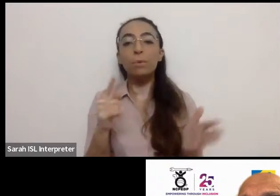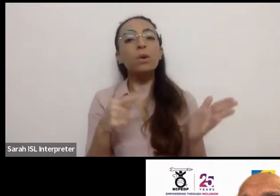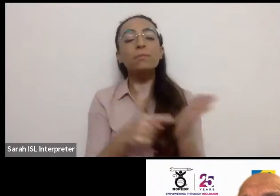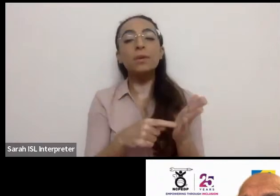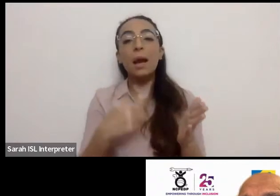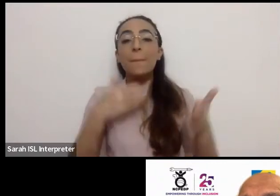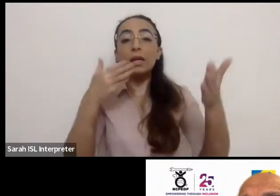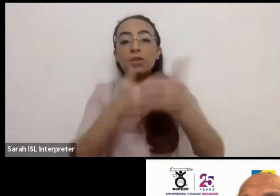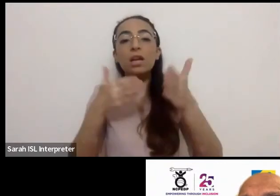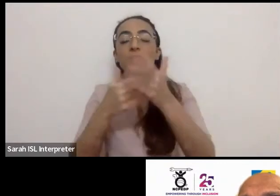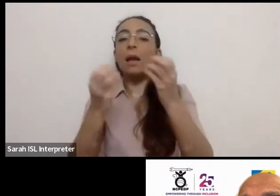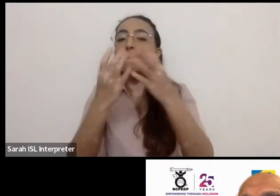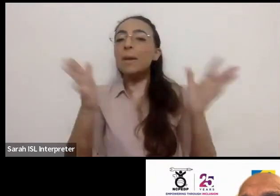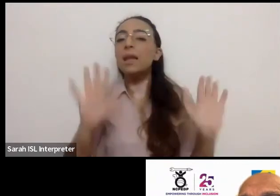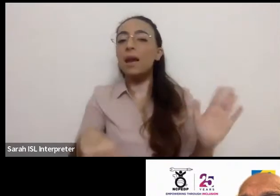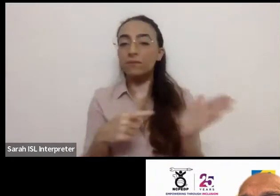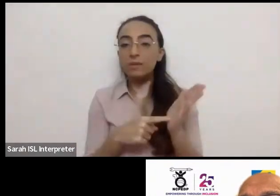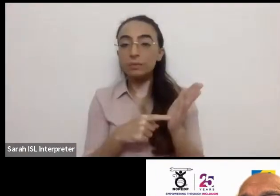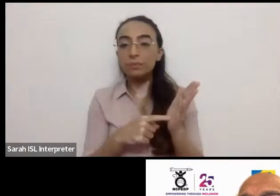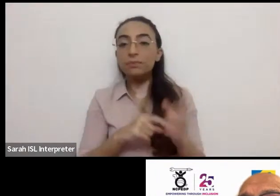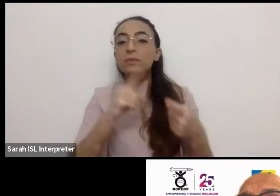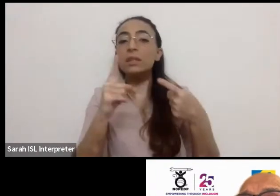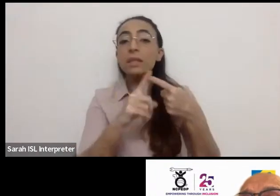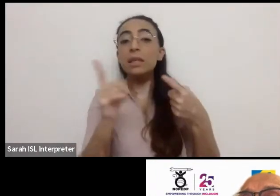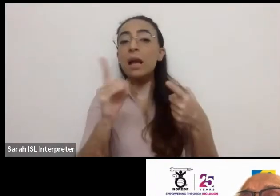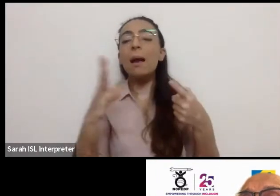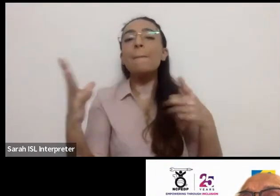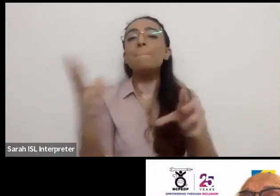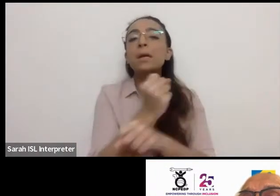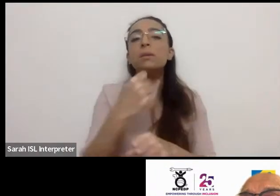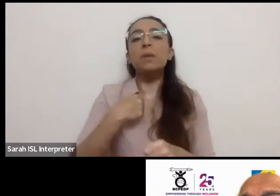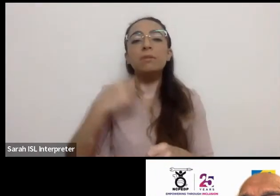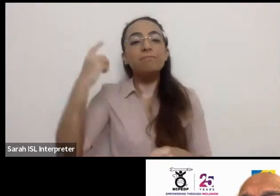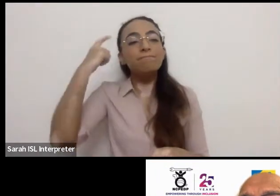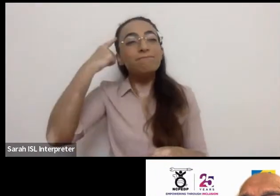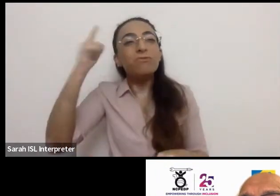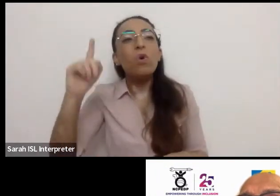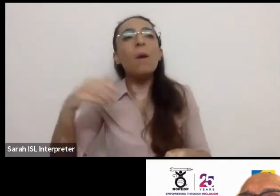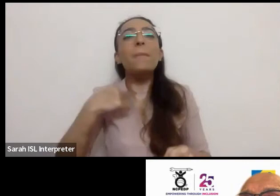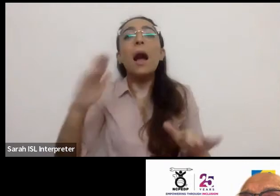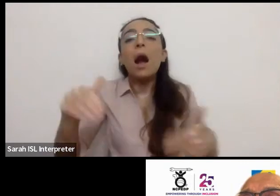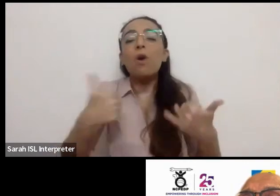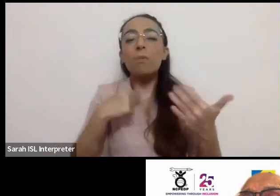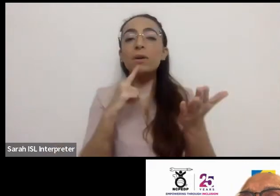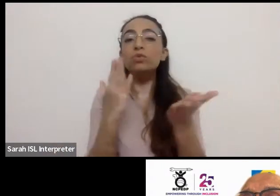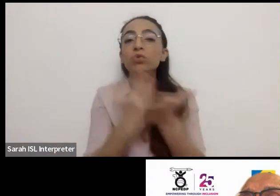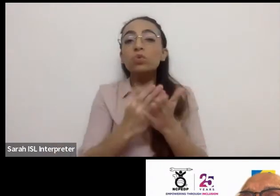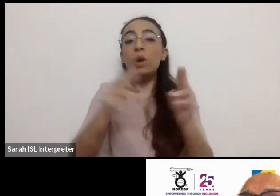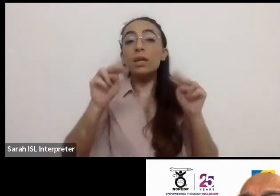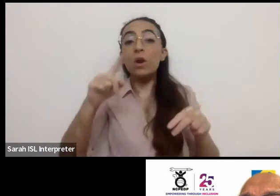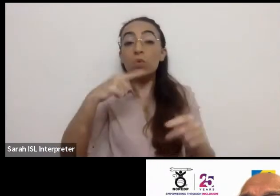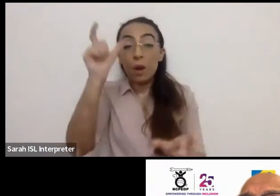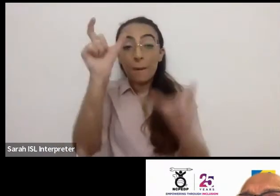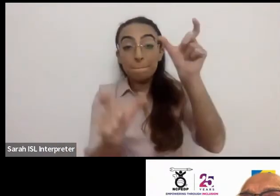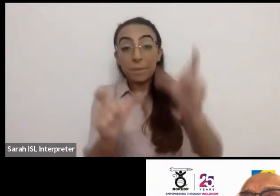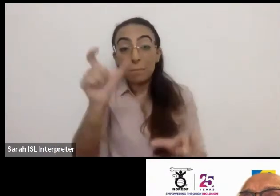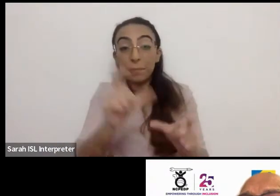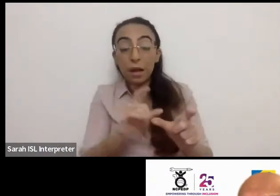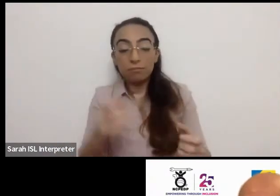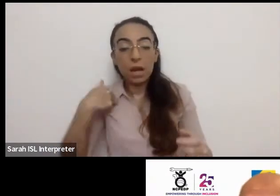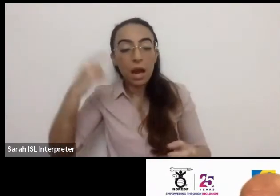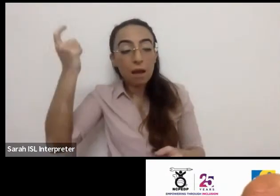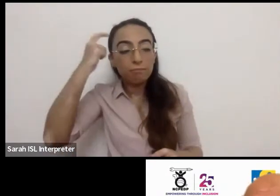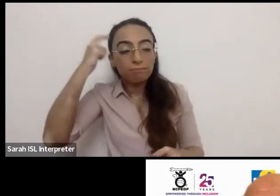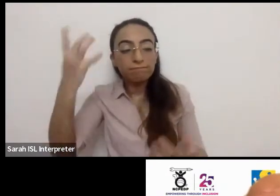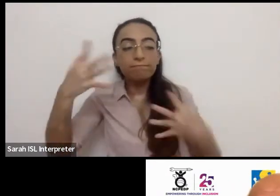people see. One is just a lack of, great integration upfront. How do you ensure that people are integrated and assimilated into the